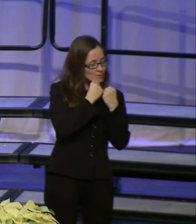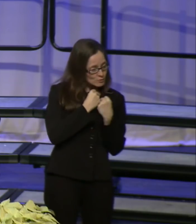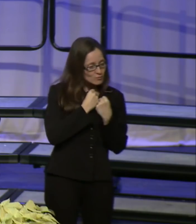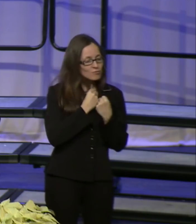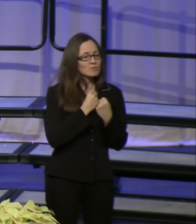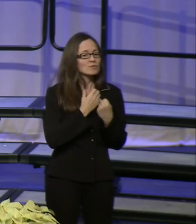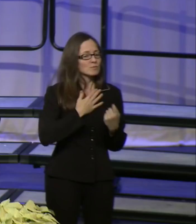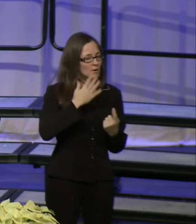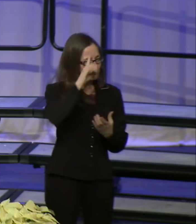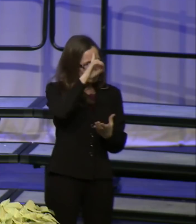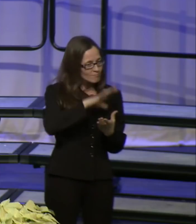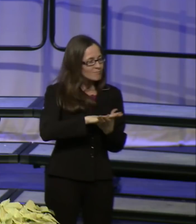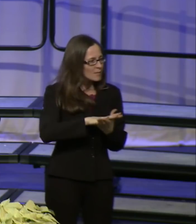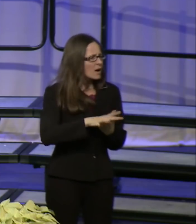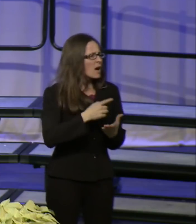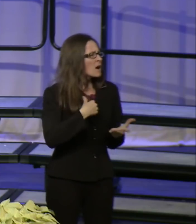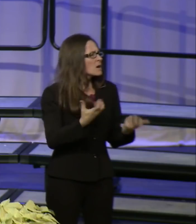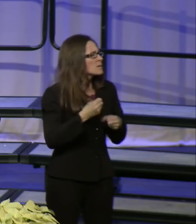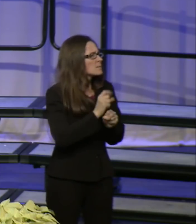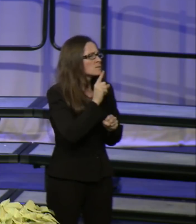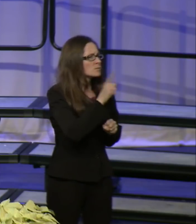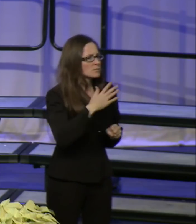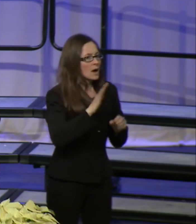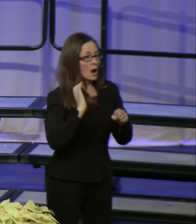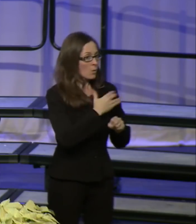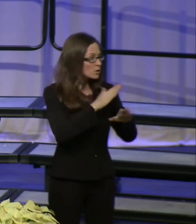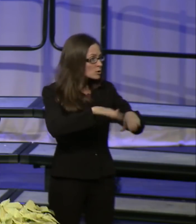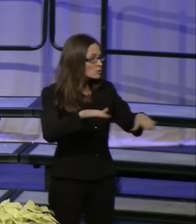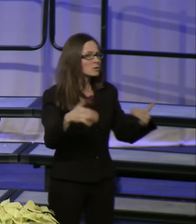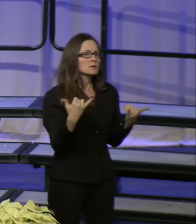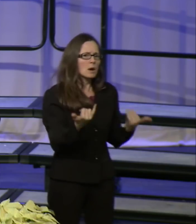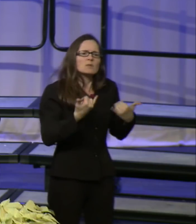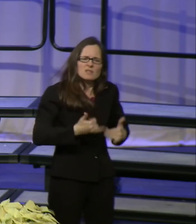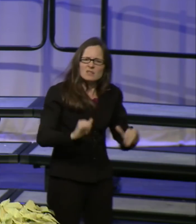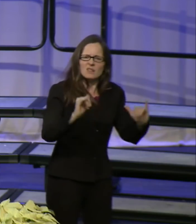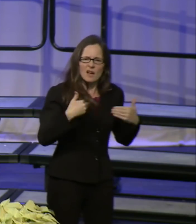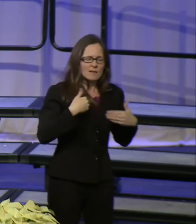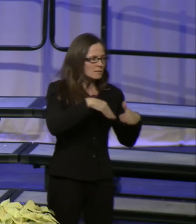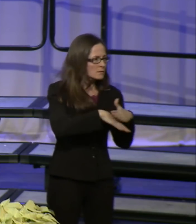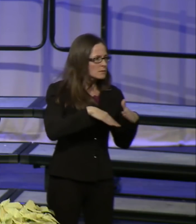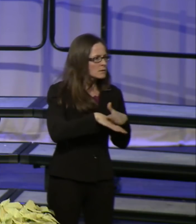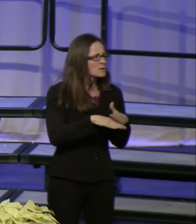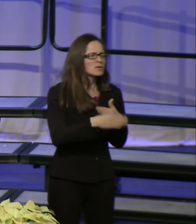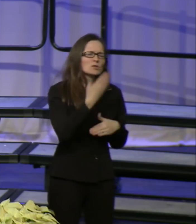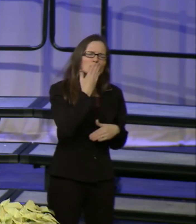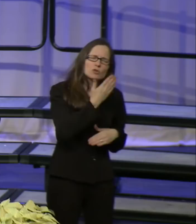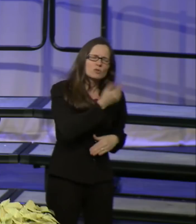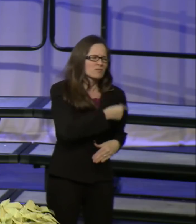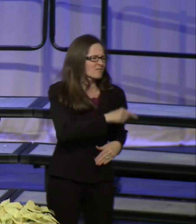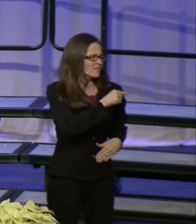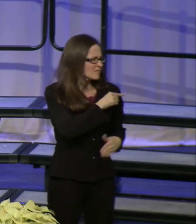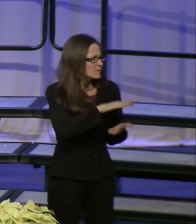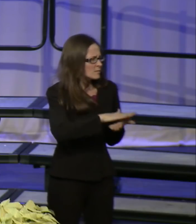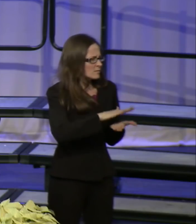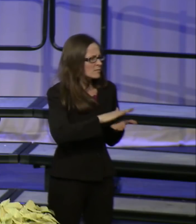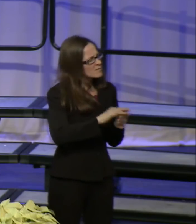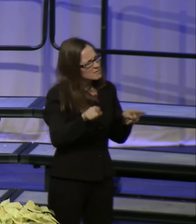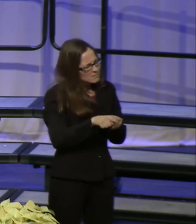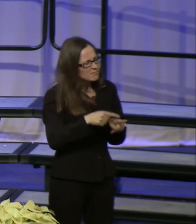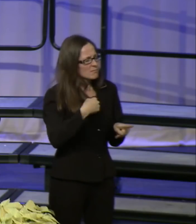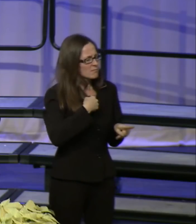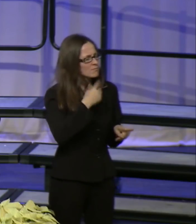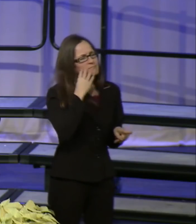have the same access to quality schools and neighborhoods that I did growing up. As a county, we